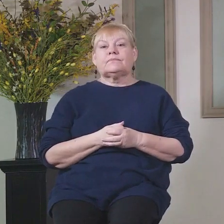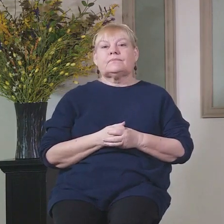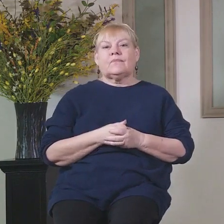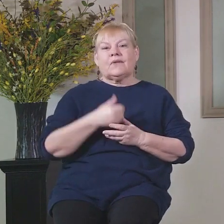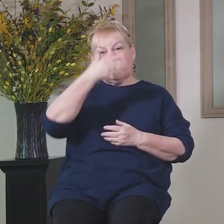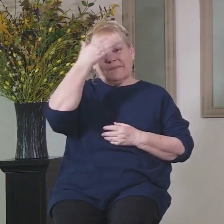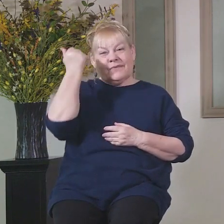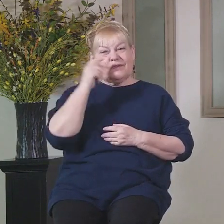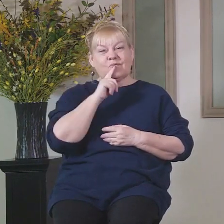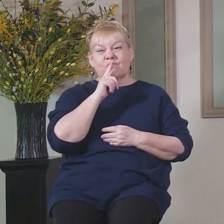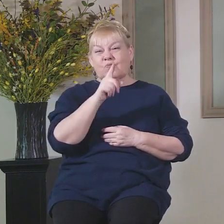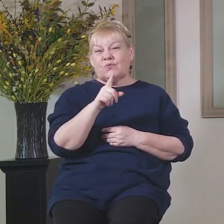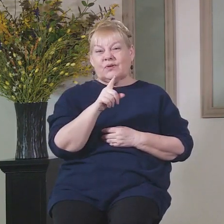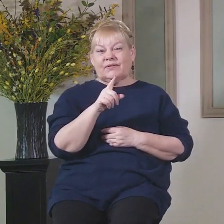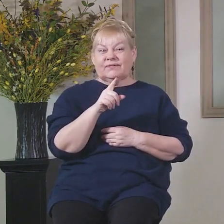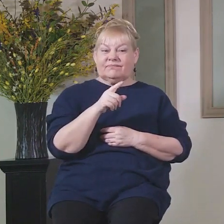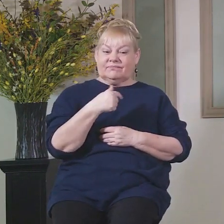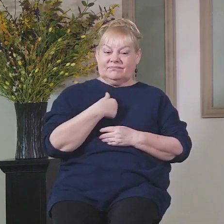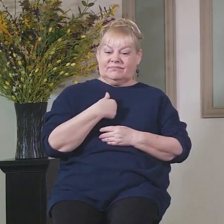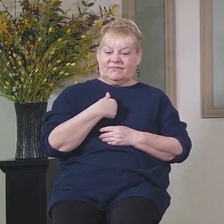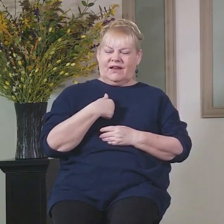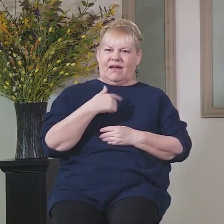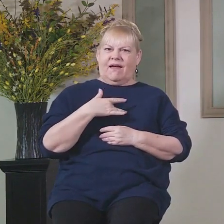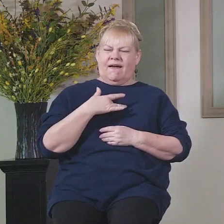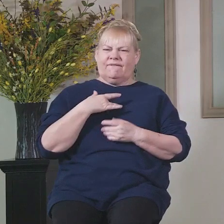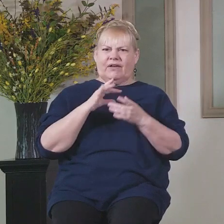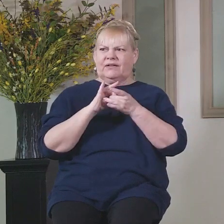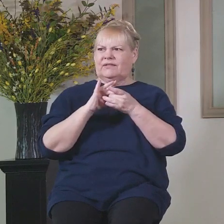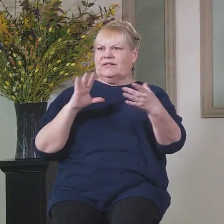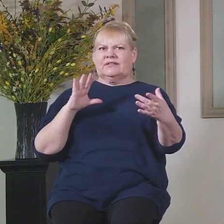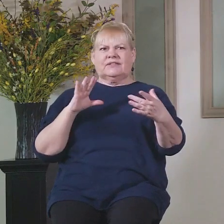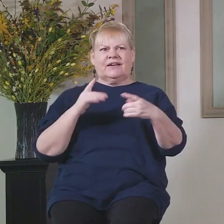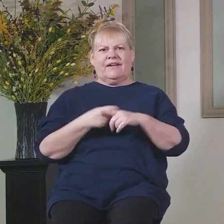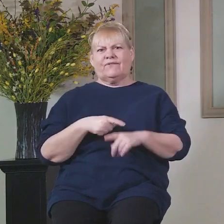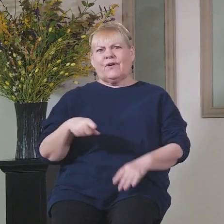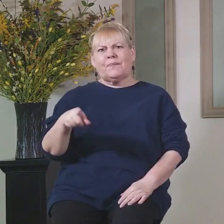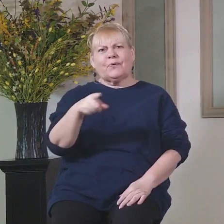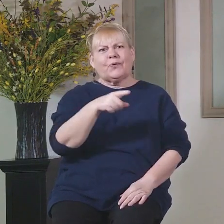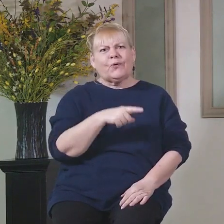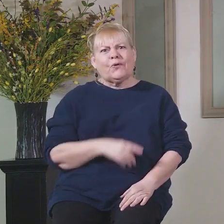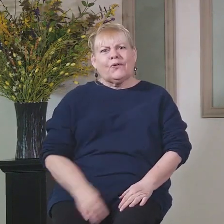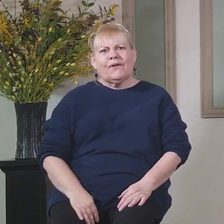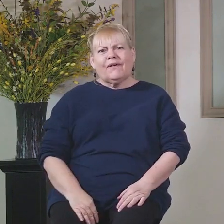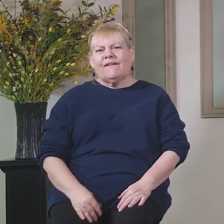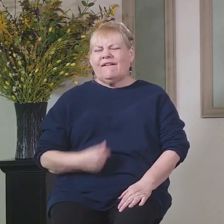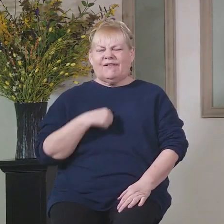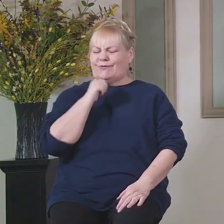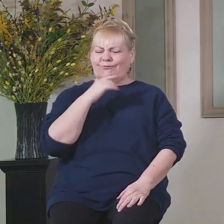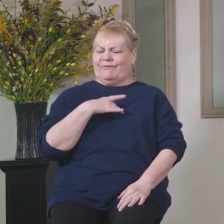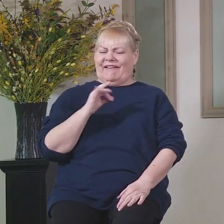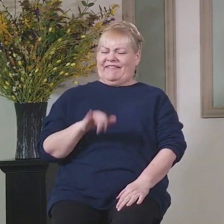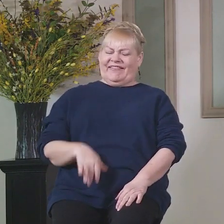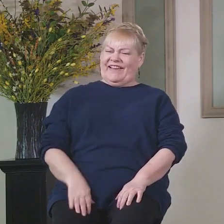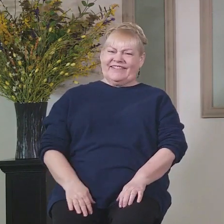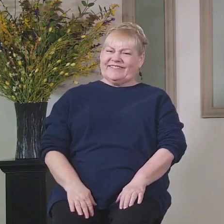Because frankly, I'm just speaking for me here. I feel so disconnected from you. And I don't like it.